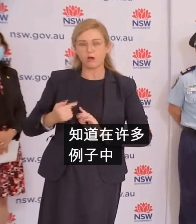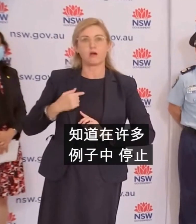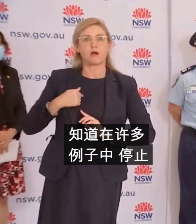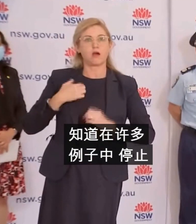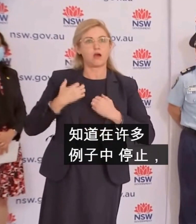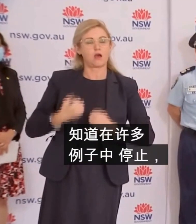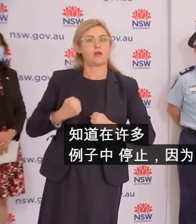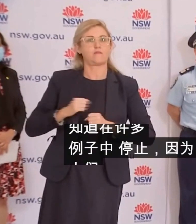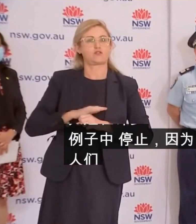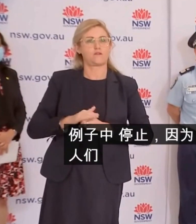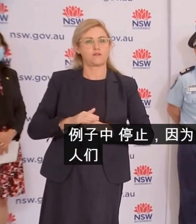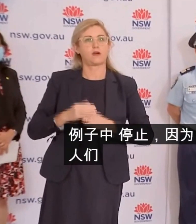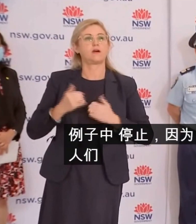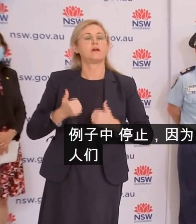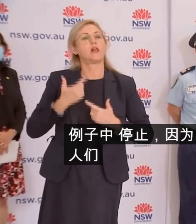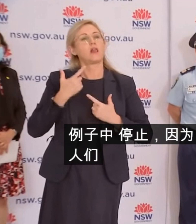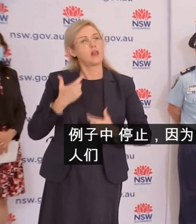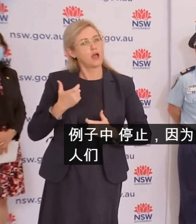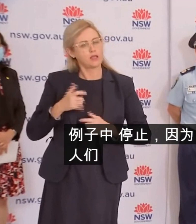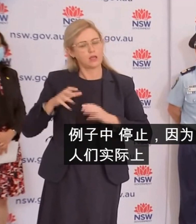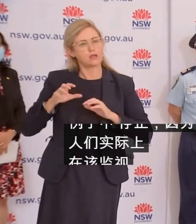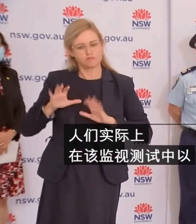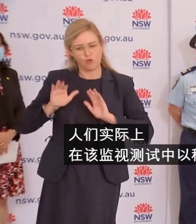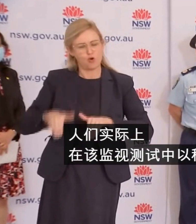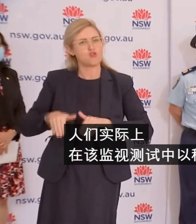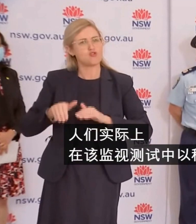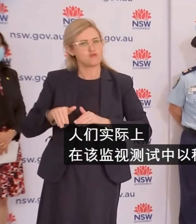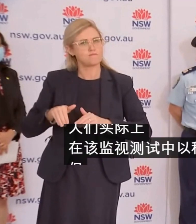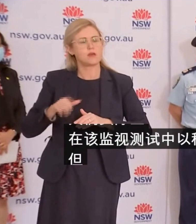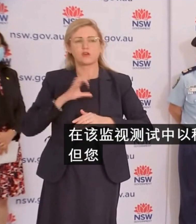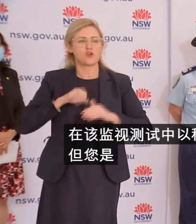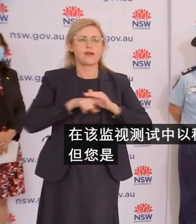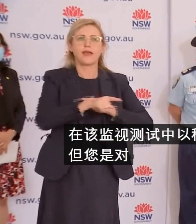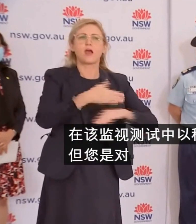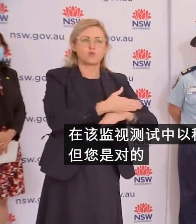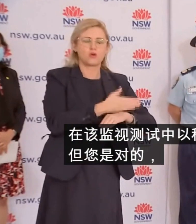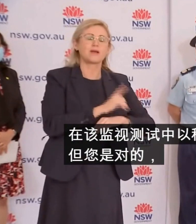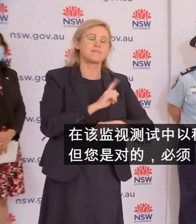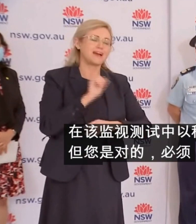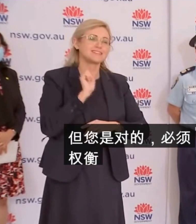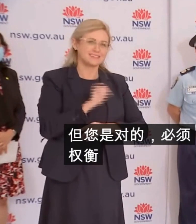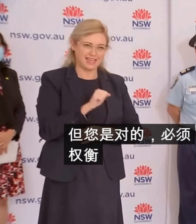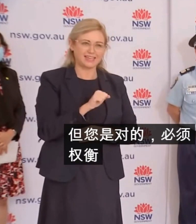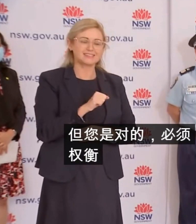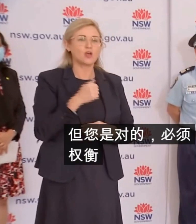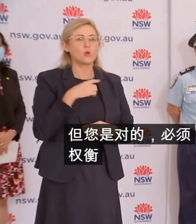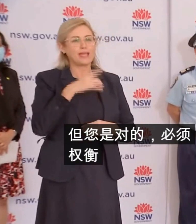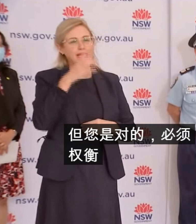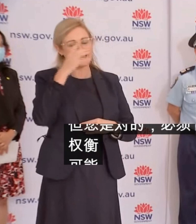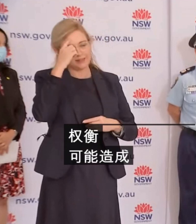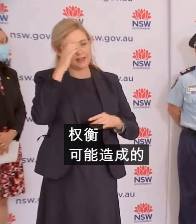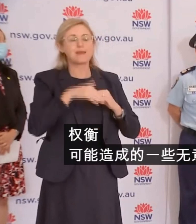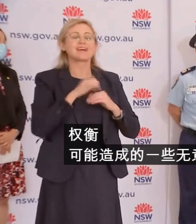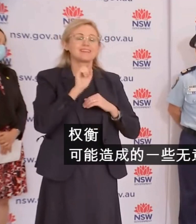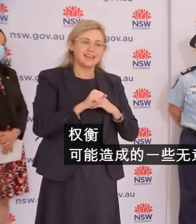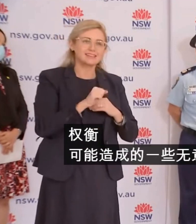the spread is being stopped because people are actually caught up in a positive way in that surveillance testing. But you're right, that has to be weighed up with some